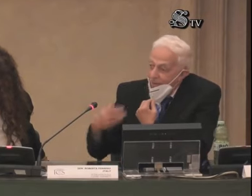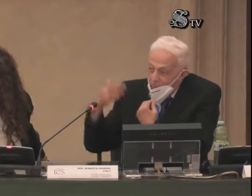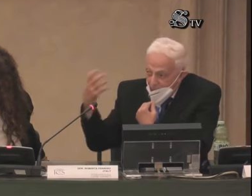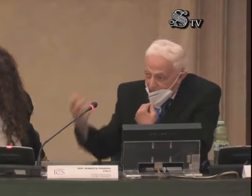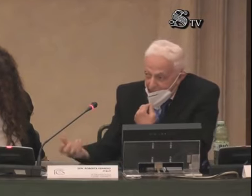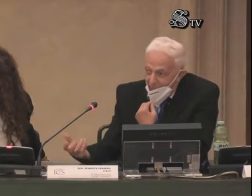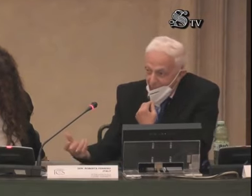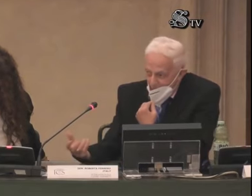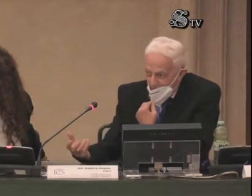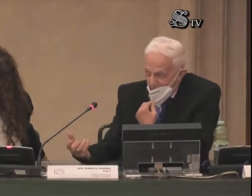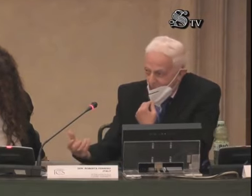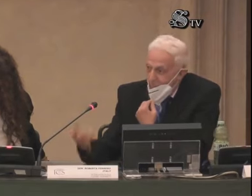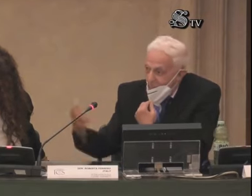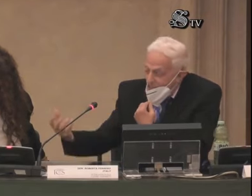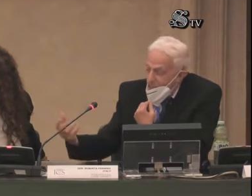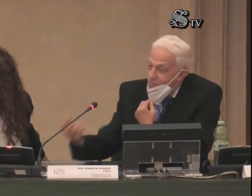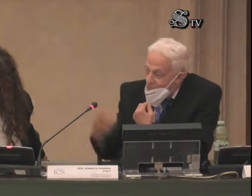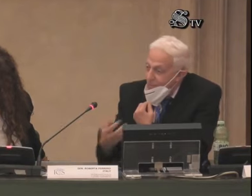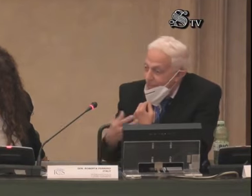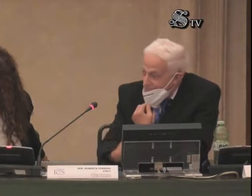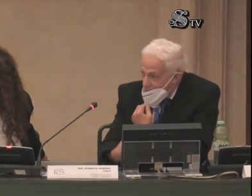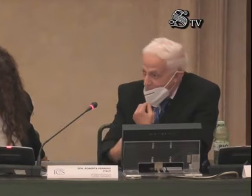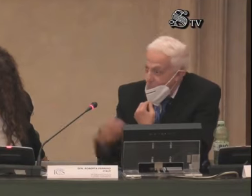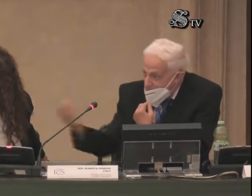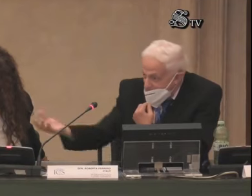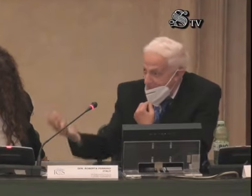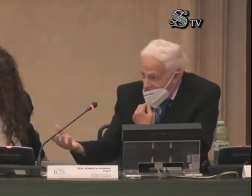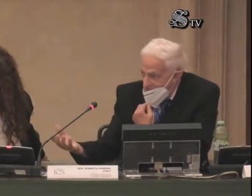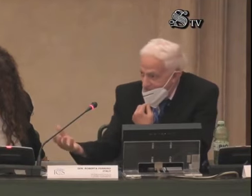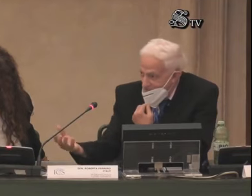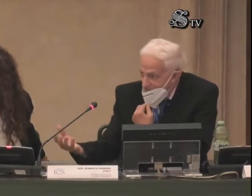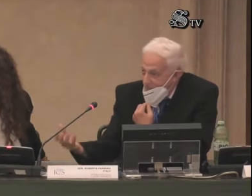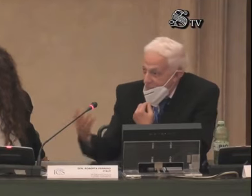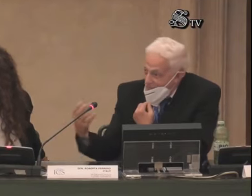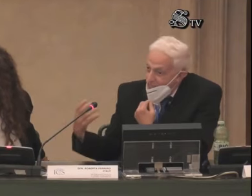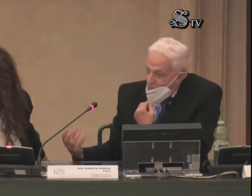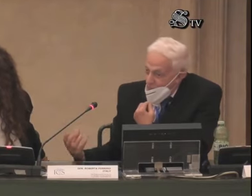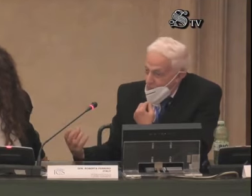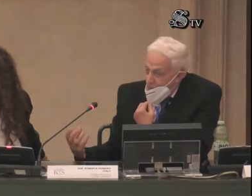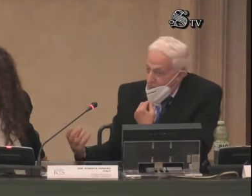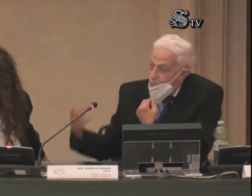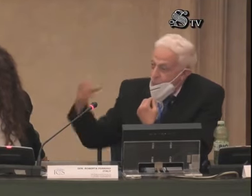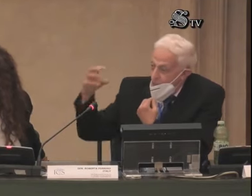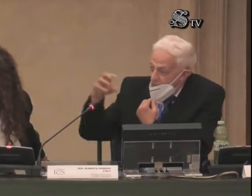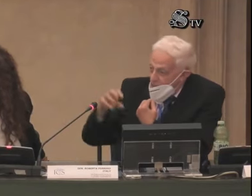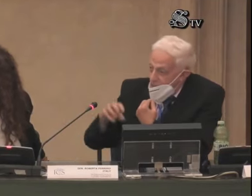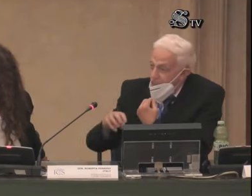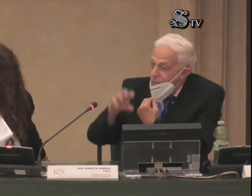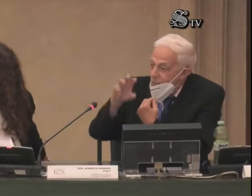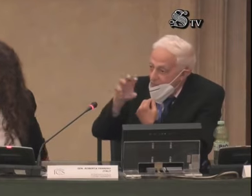patient from the clinical point of view and the prevalence of different symptoms. We see that. But this corresponds to